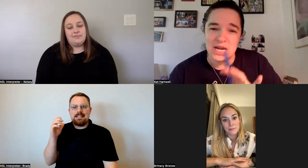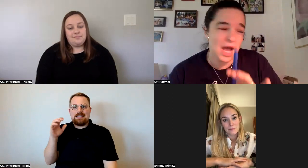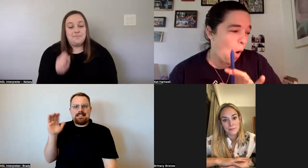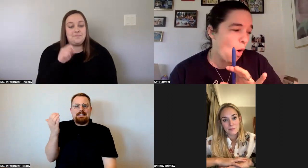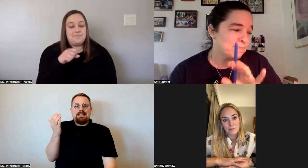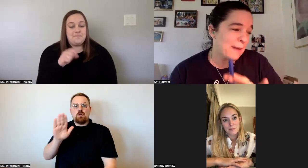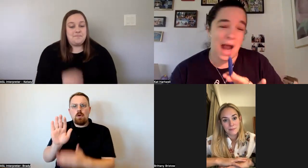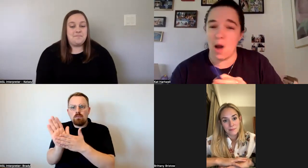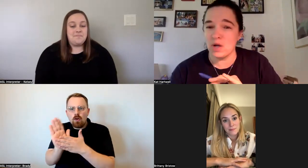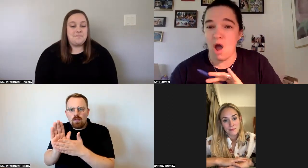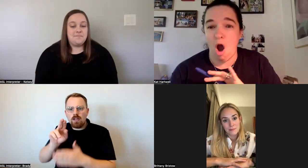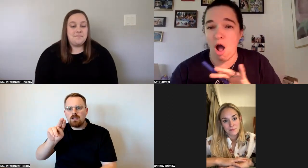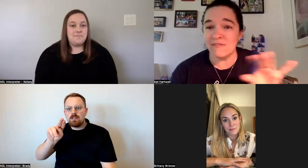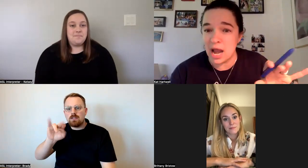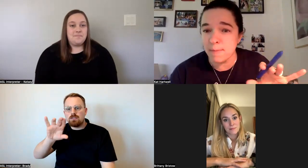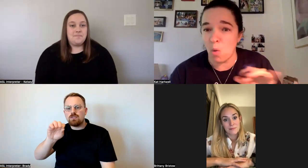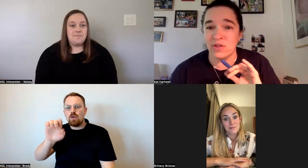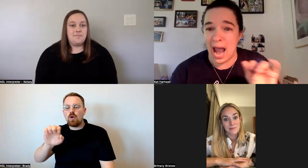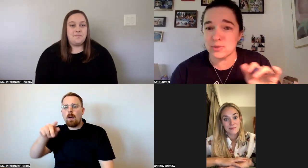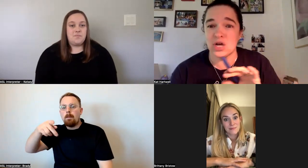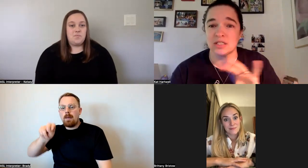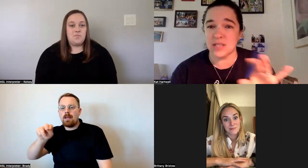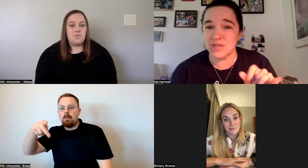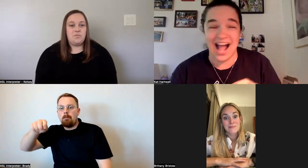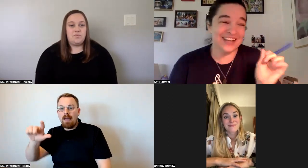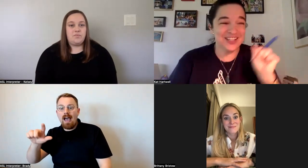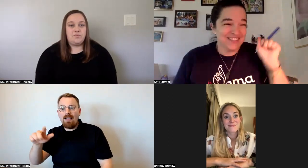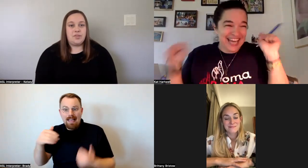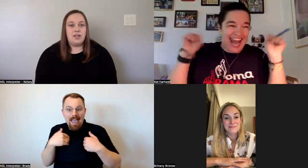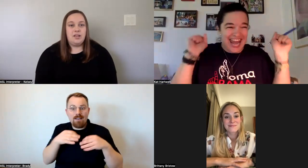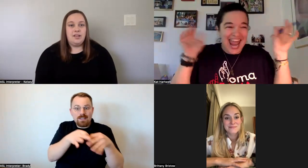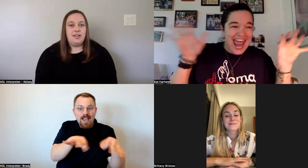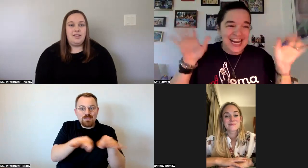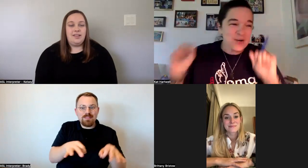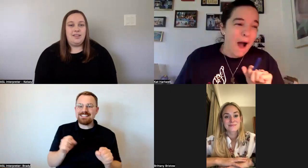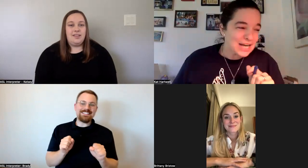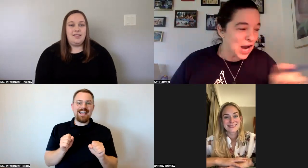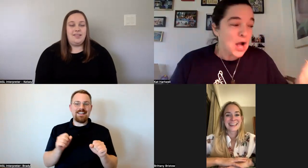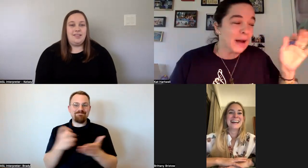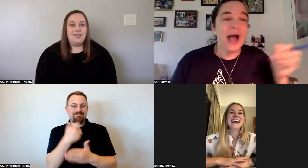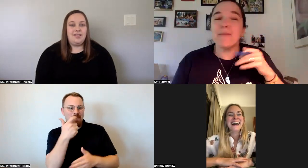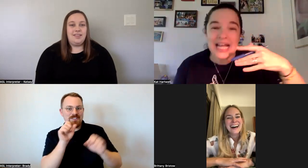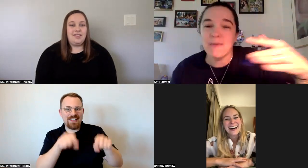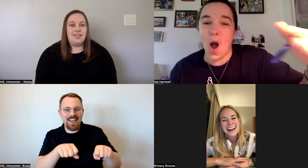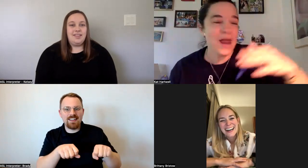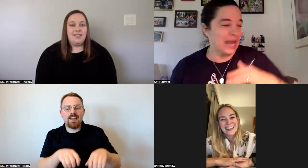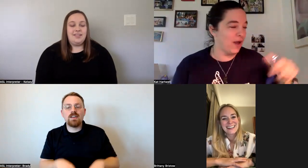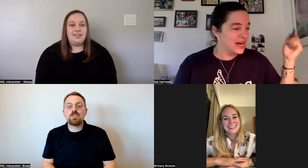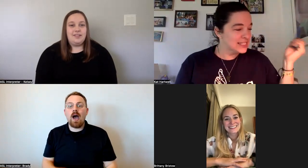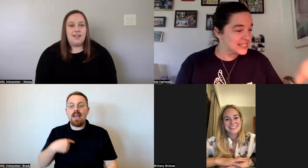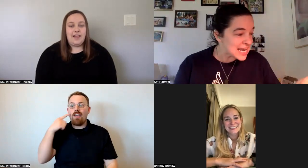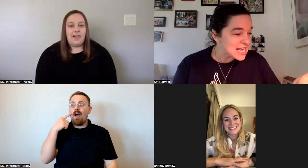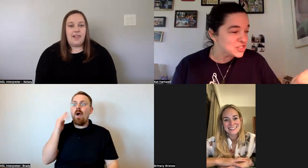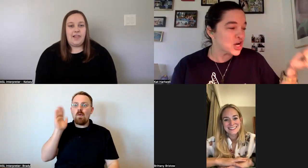your movie, Nicole Pampa, was available with caption or sometimes. I'm trying I get to watch it. I'm going to keep going